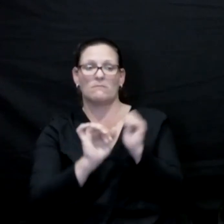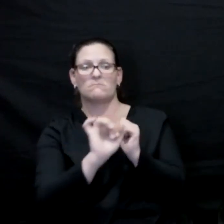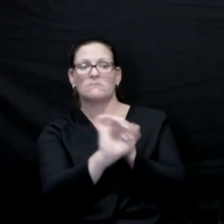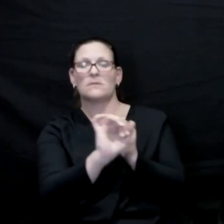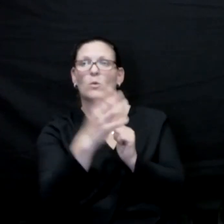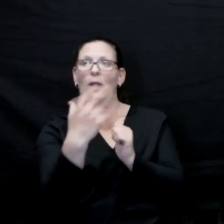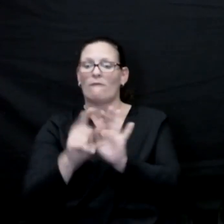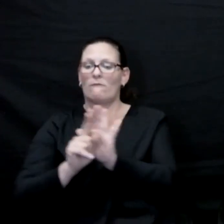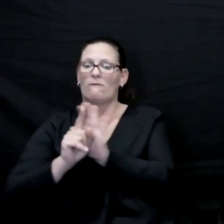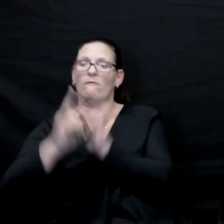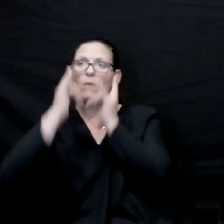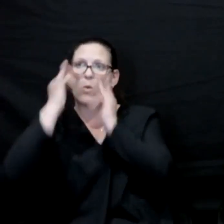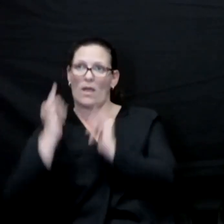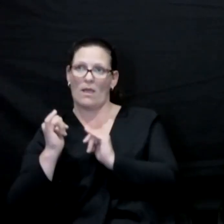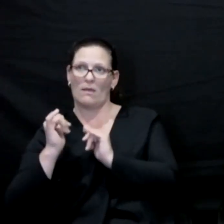will send their evidence.